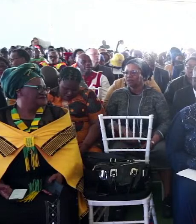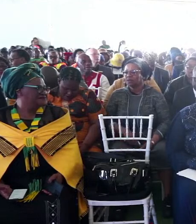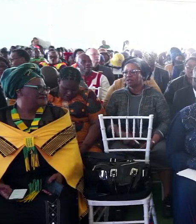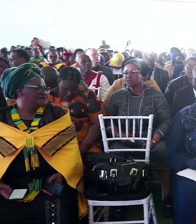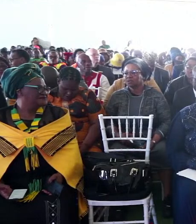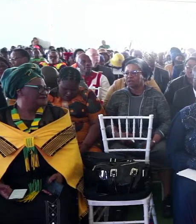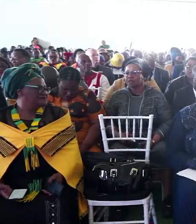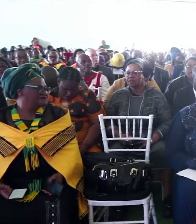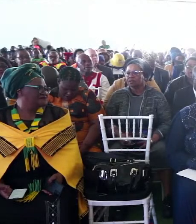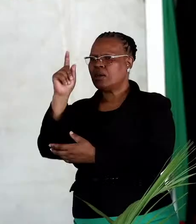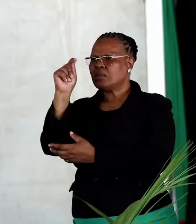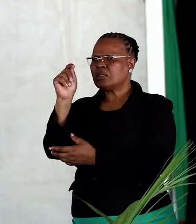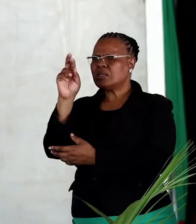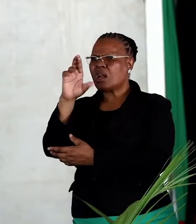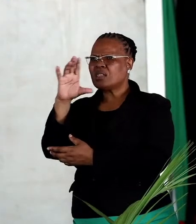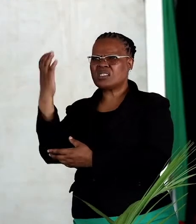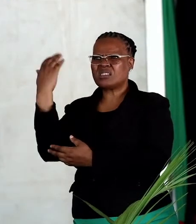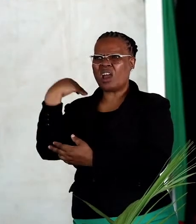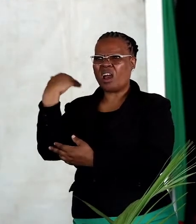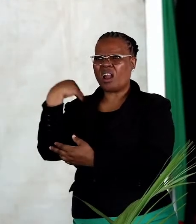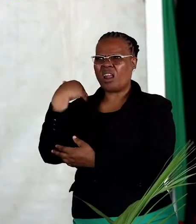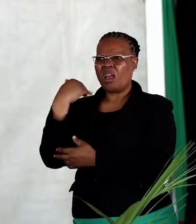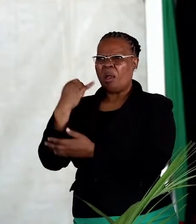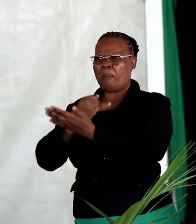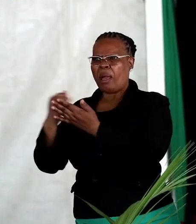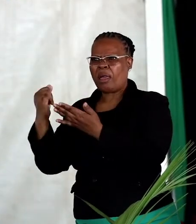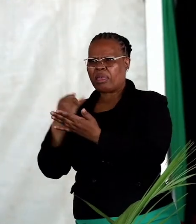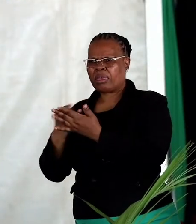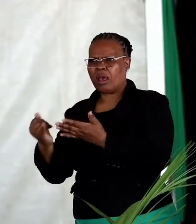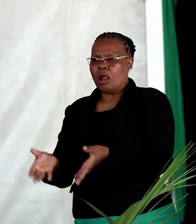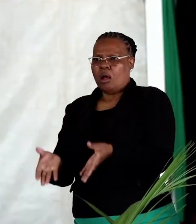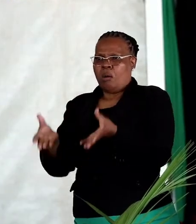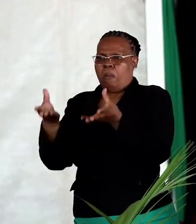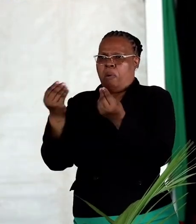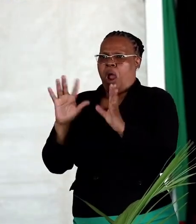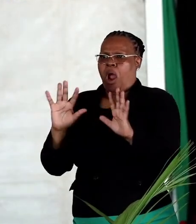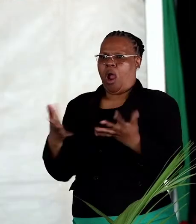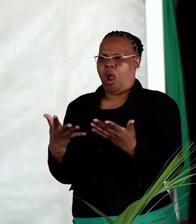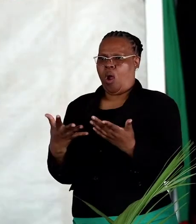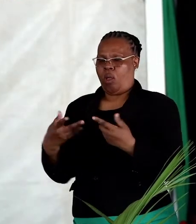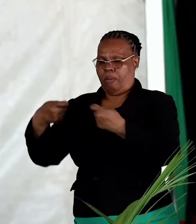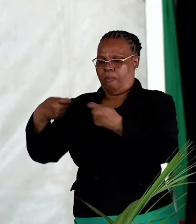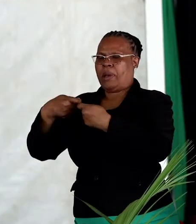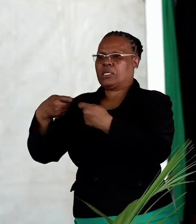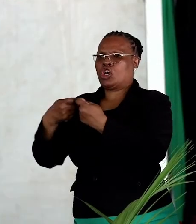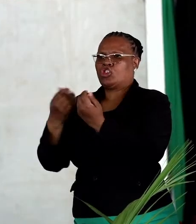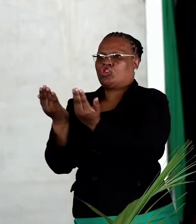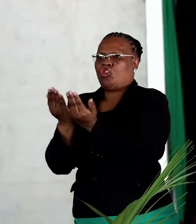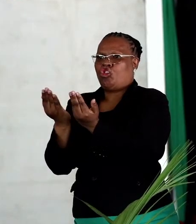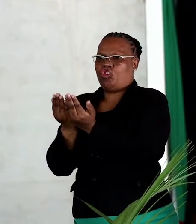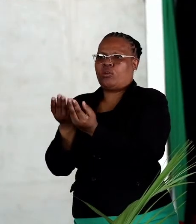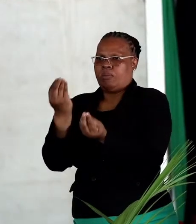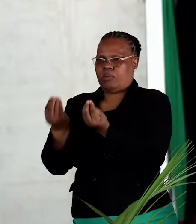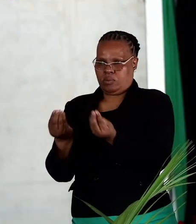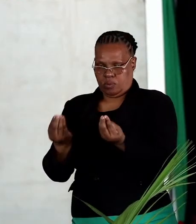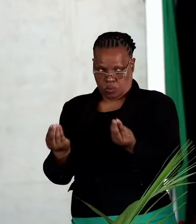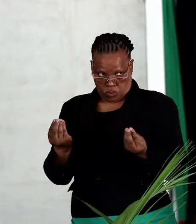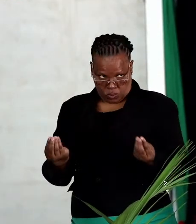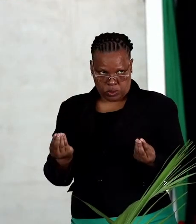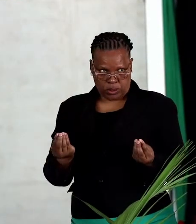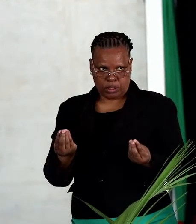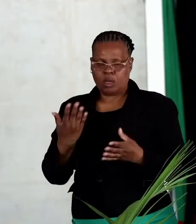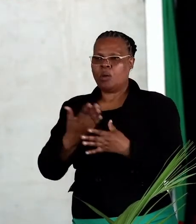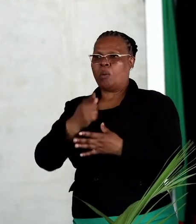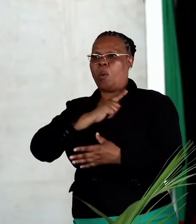bayafumana ibasaries through u-national government, through ibasaries zika-TRC by